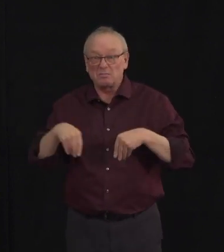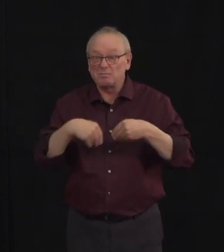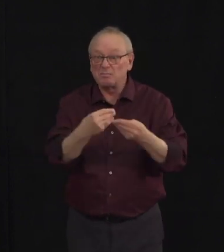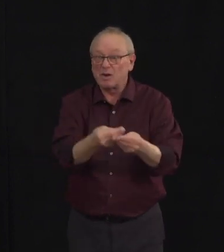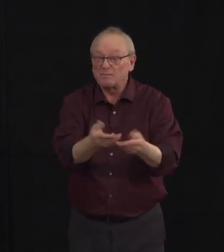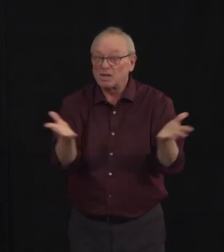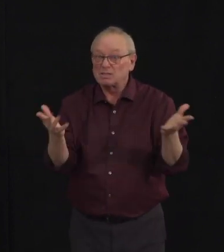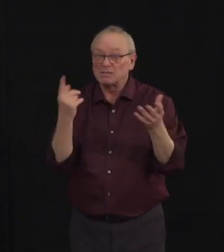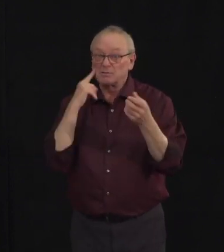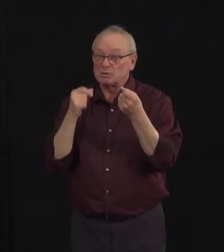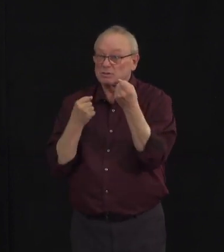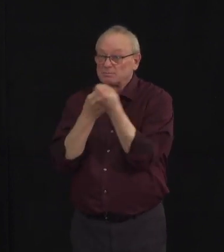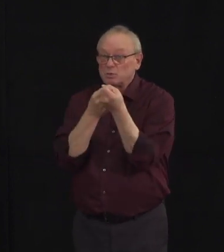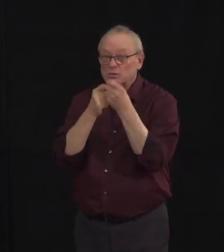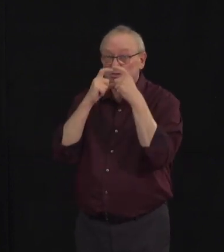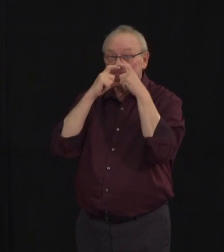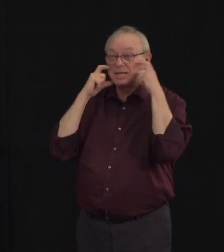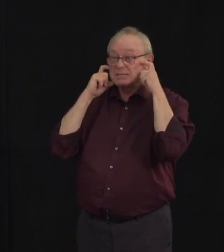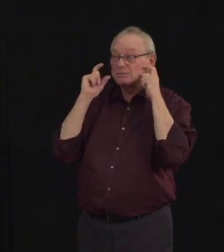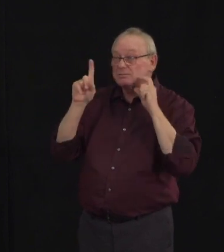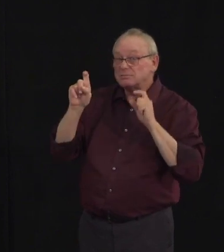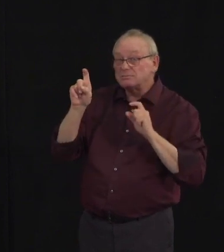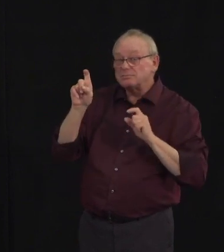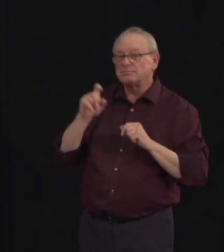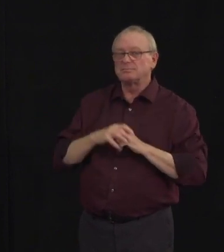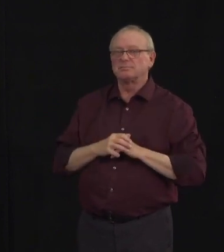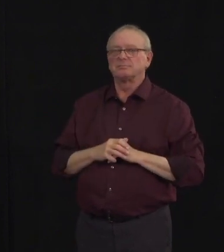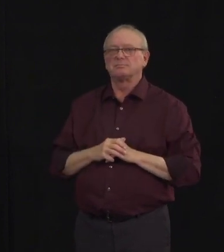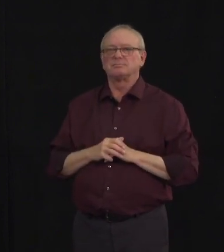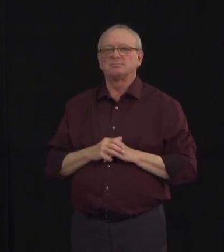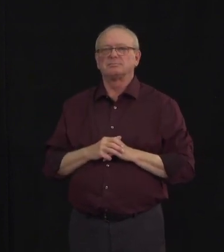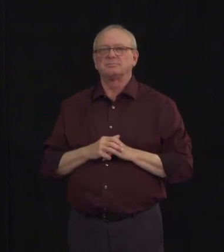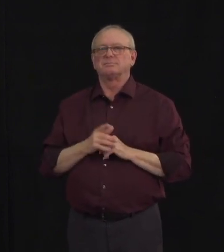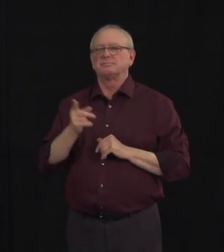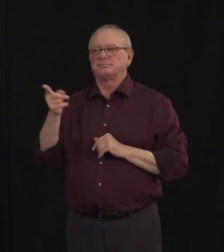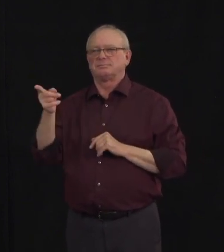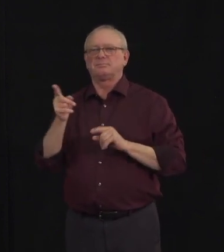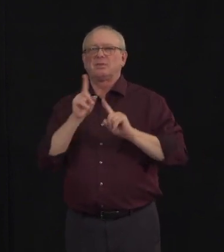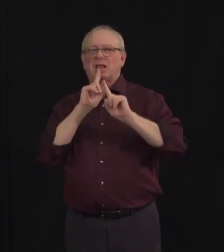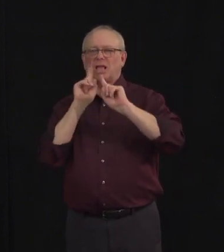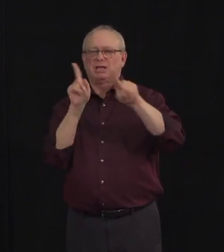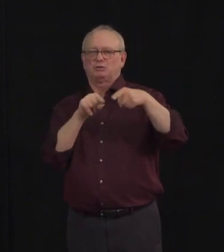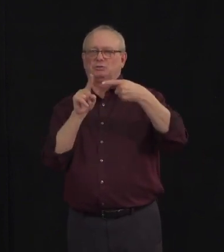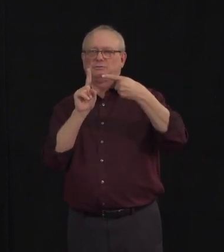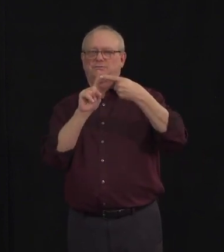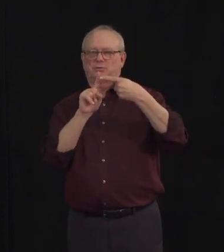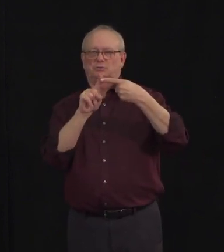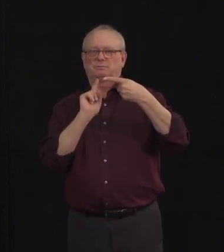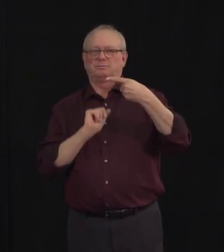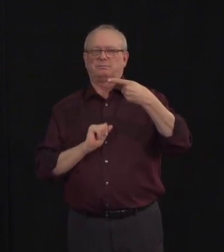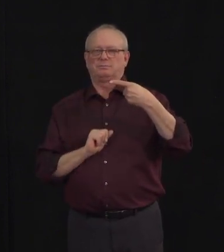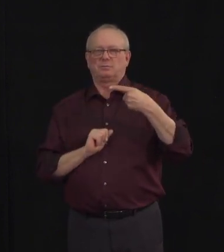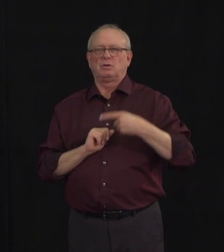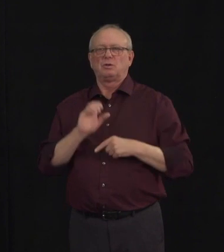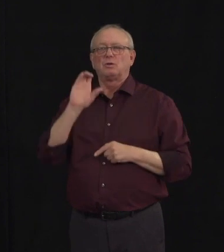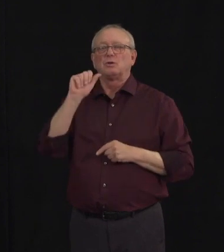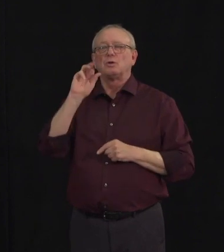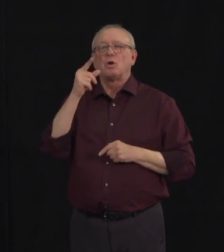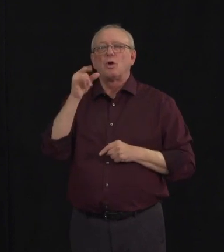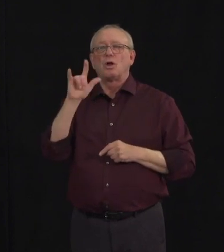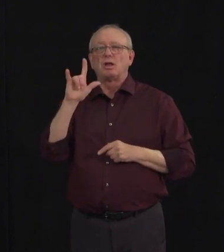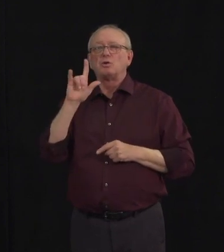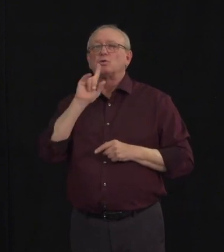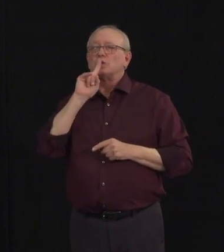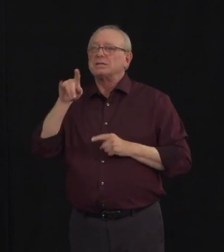So I'll take the first question. So this is the second death in a worker at the Cargill plant. And we